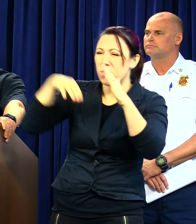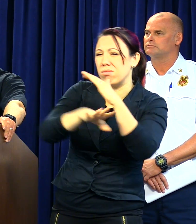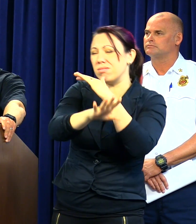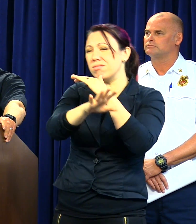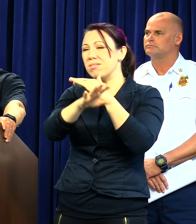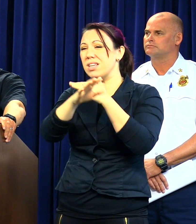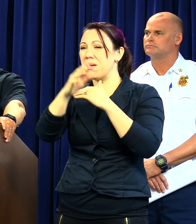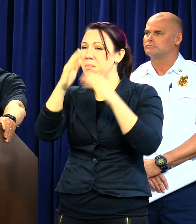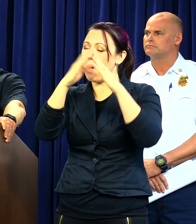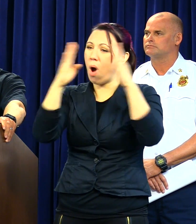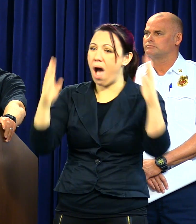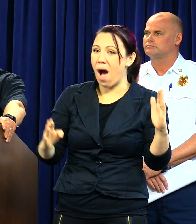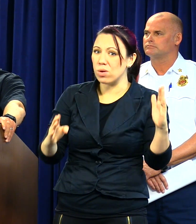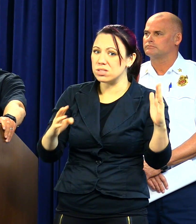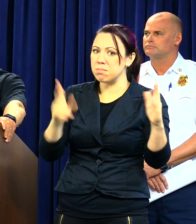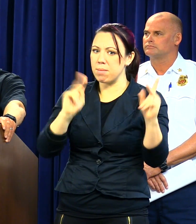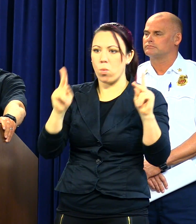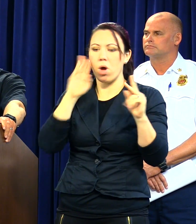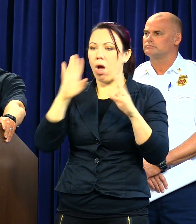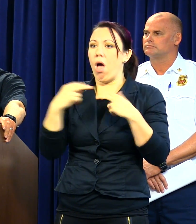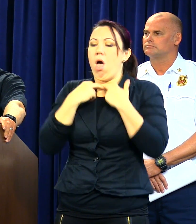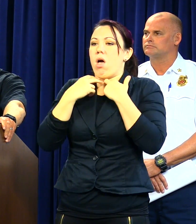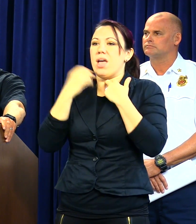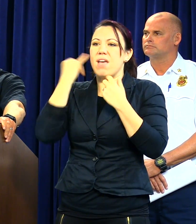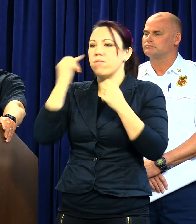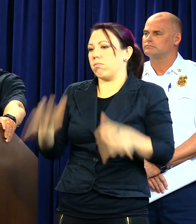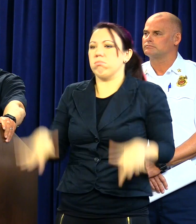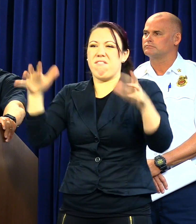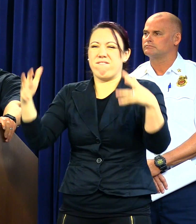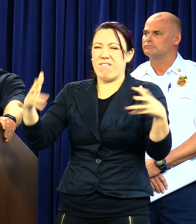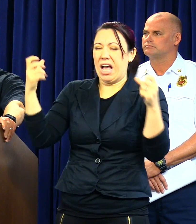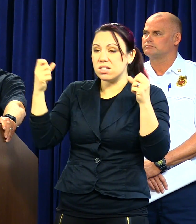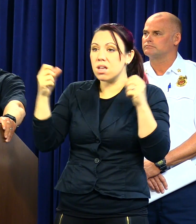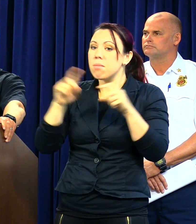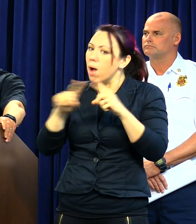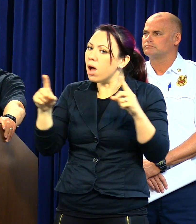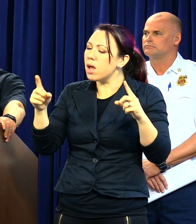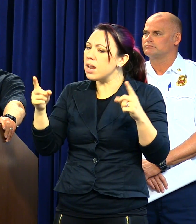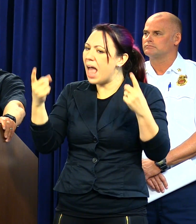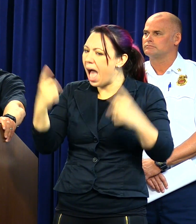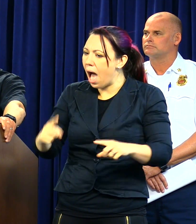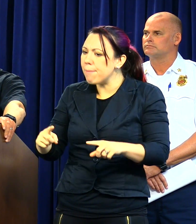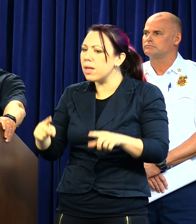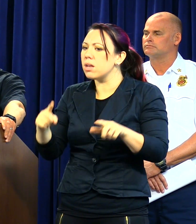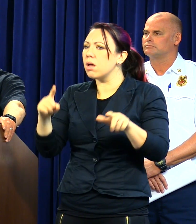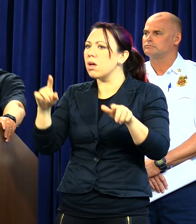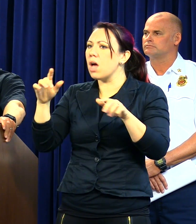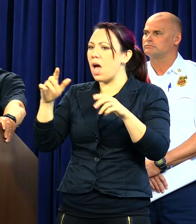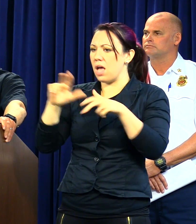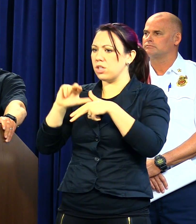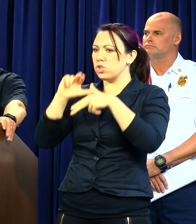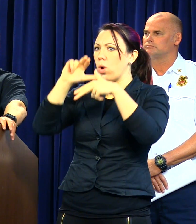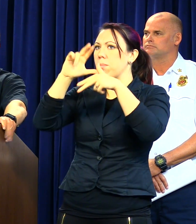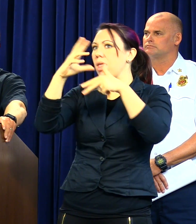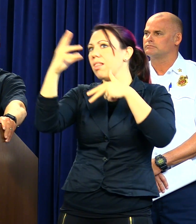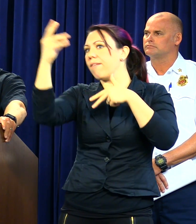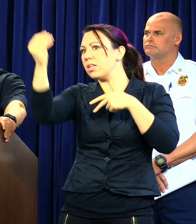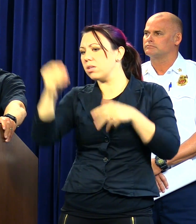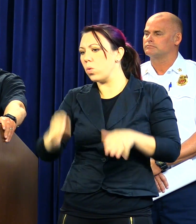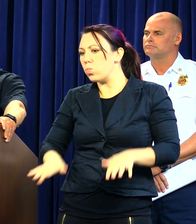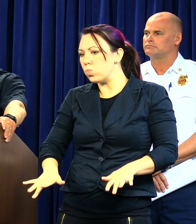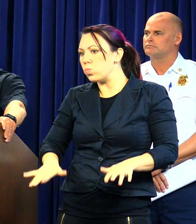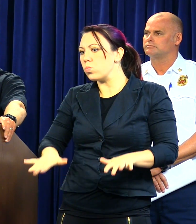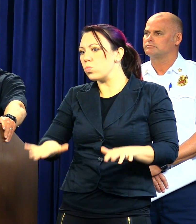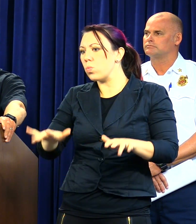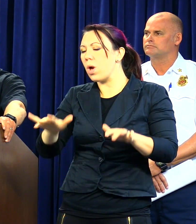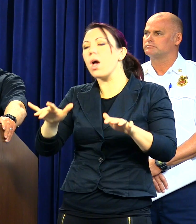happened in the storm, people would have been on their own. It happened as the storm moved out, and there's no way we could have gotten